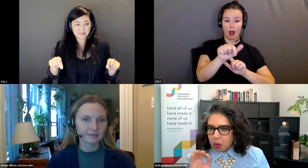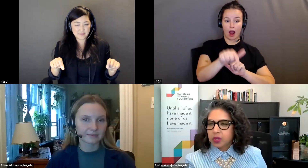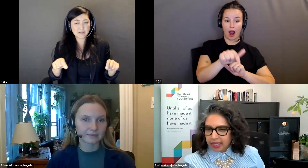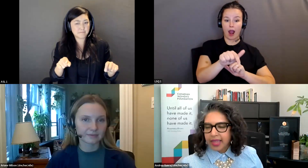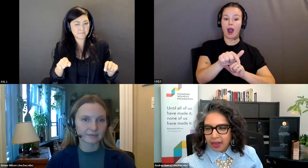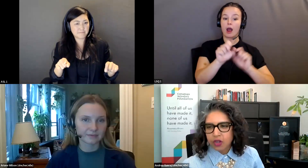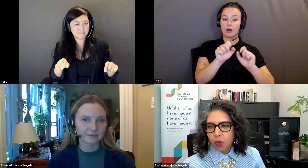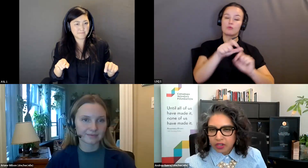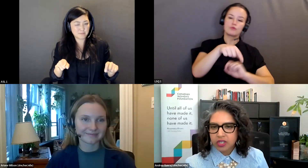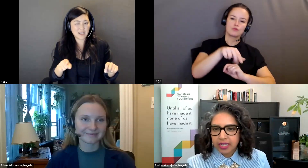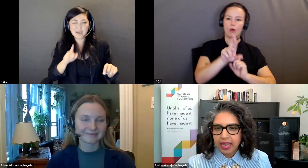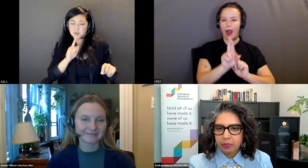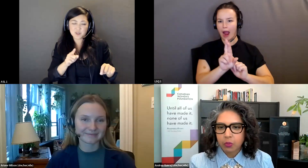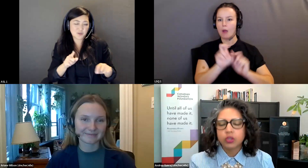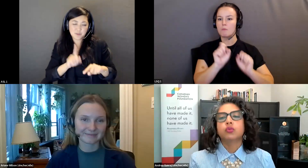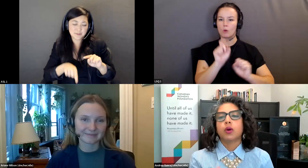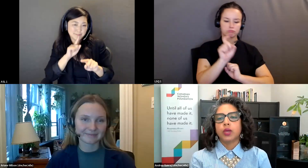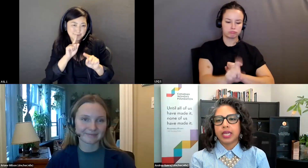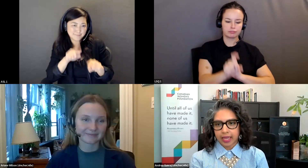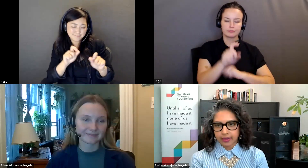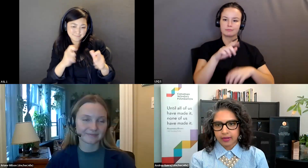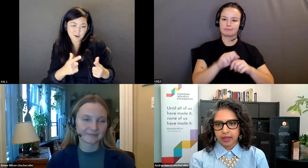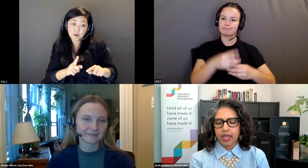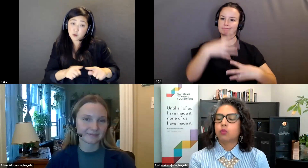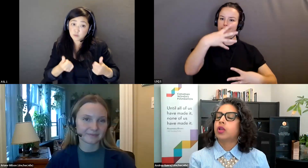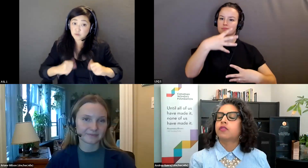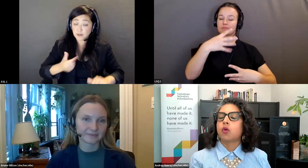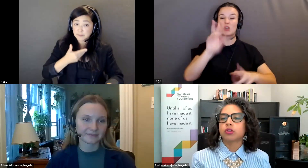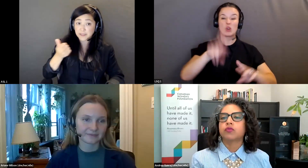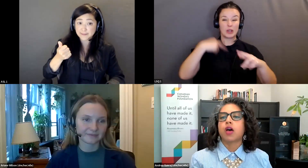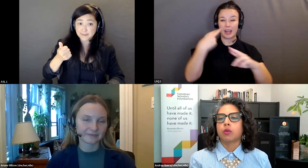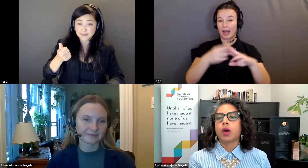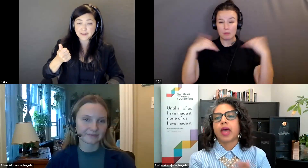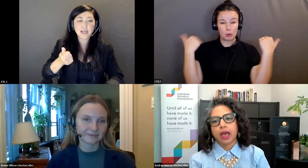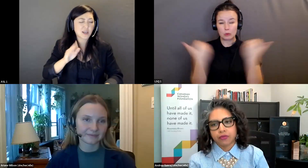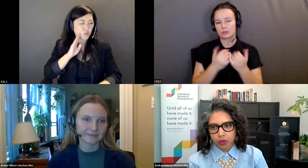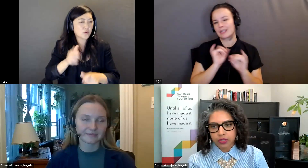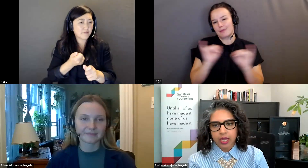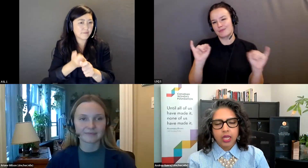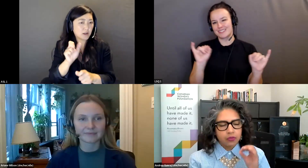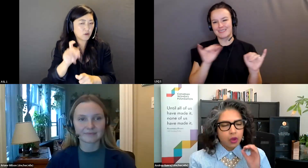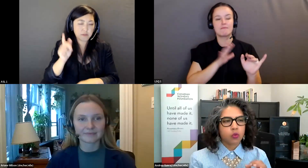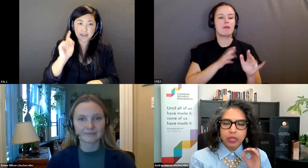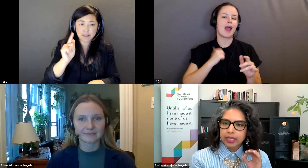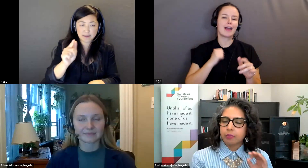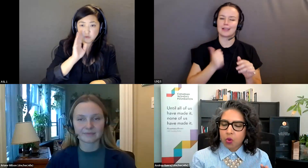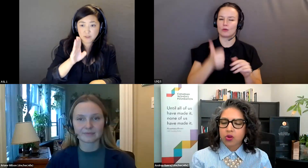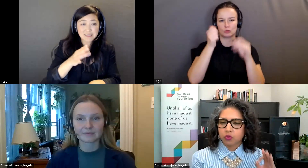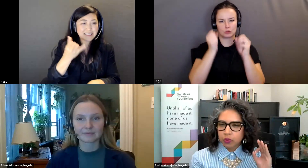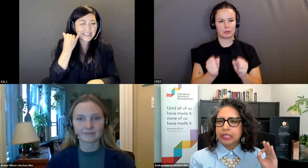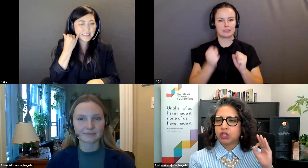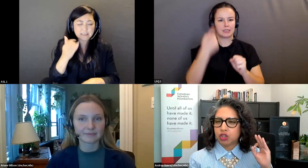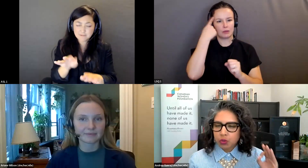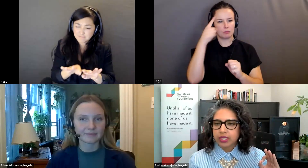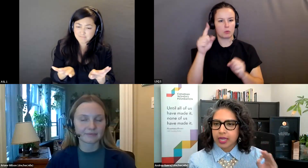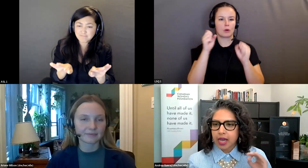bet we won't get to every question today, but we'll do what we can. And we'll, of course, follow up afterwards if there are really